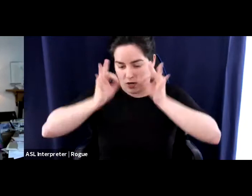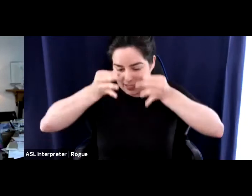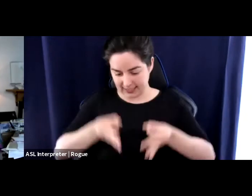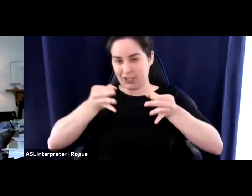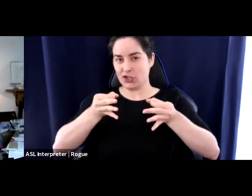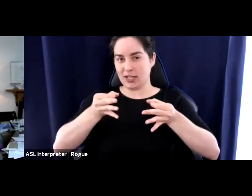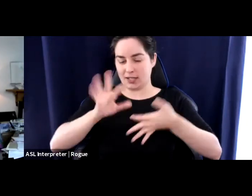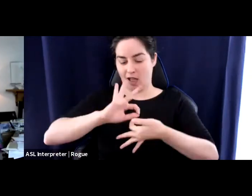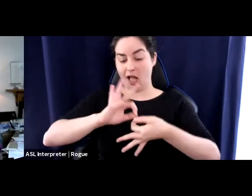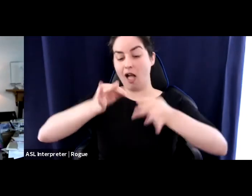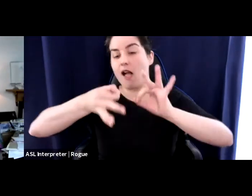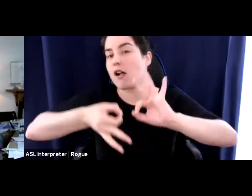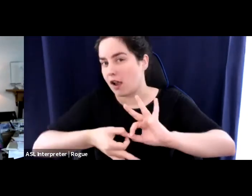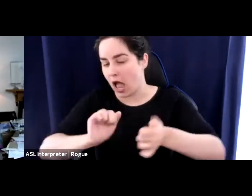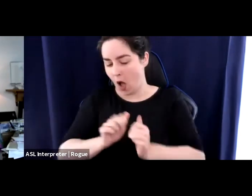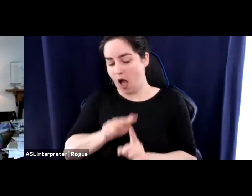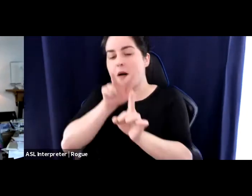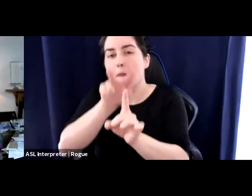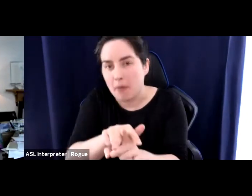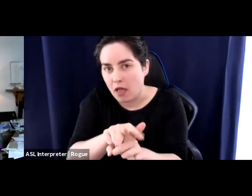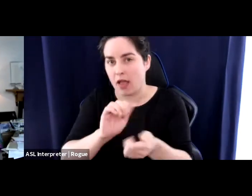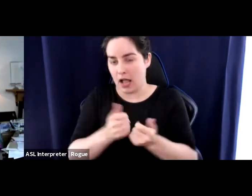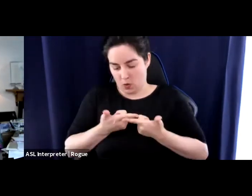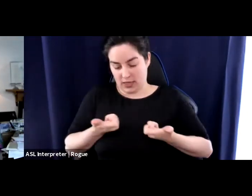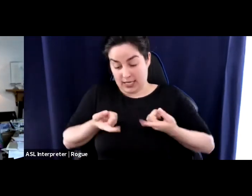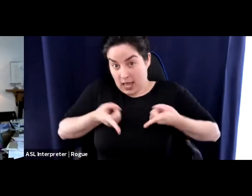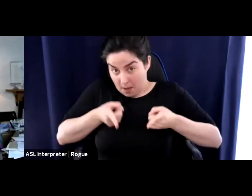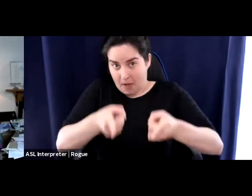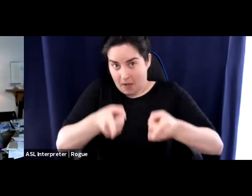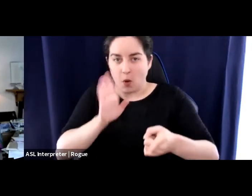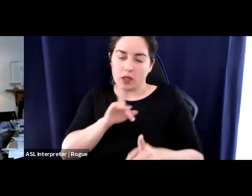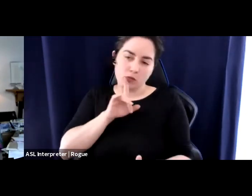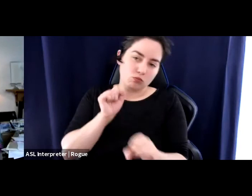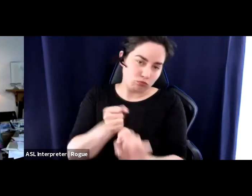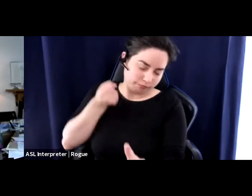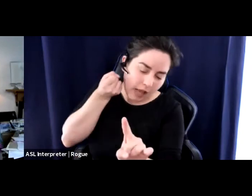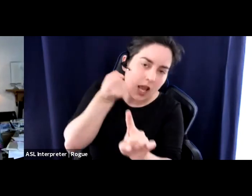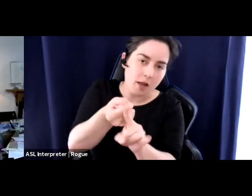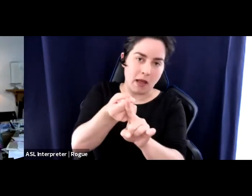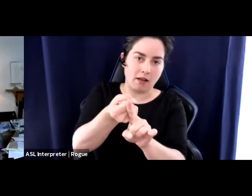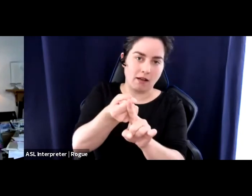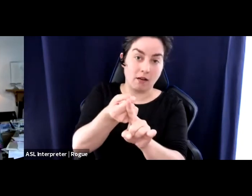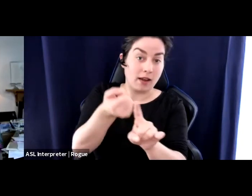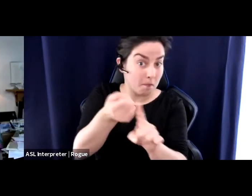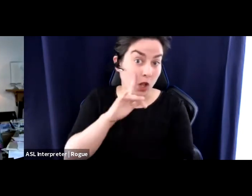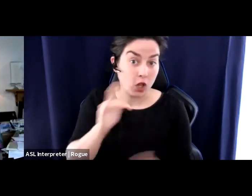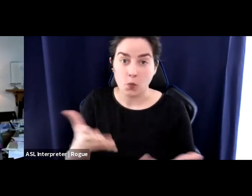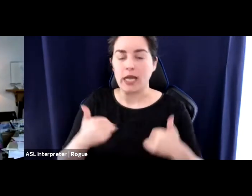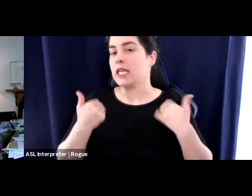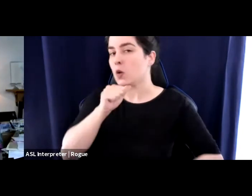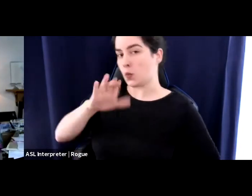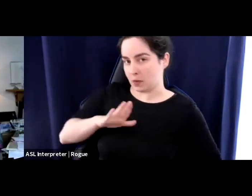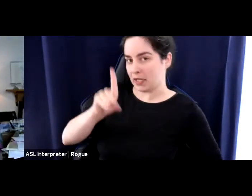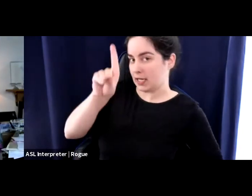applied, and how these decisions and others going forward will begin to truly give young women and women with disabilities in